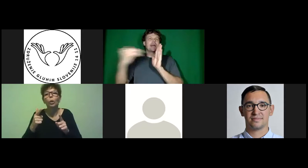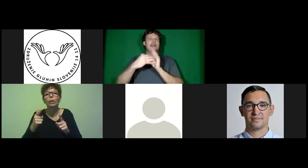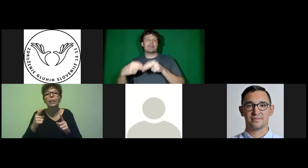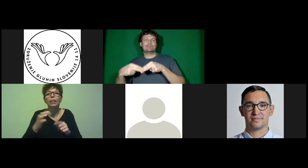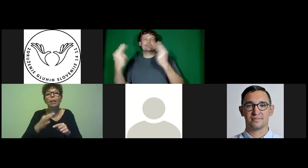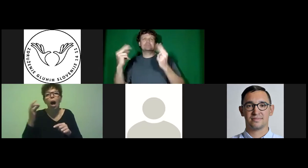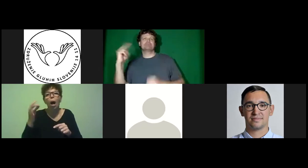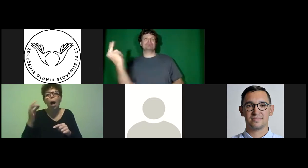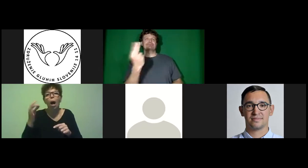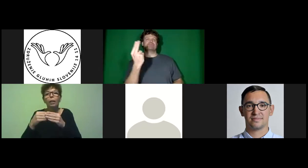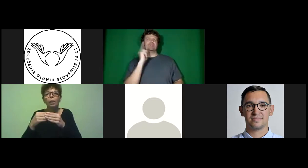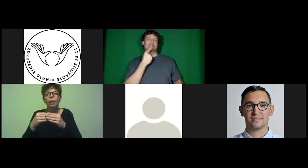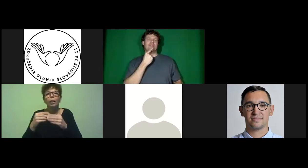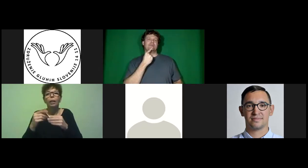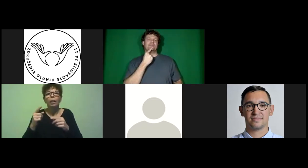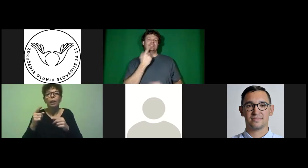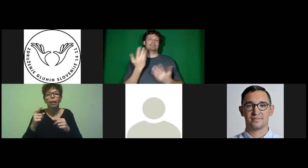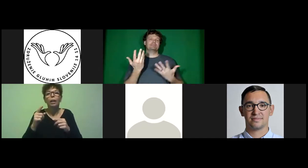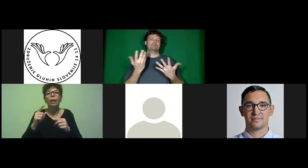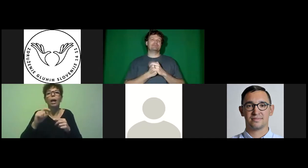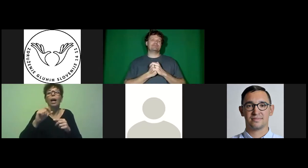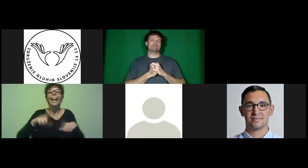on a additional channel.